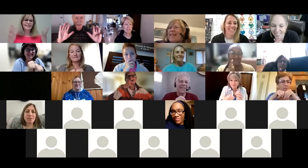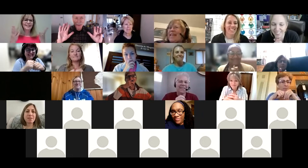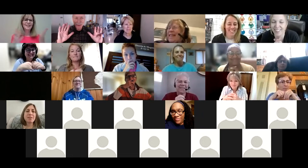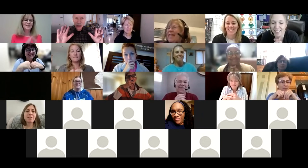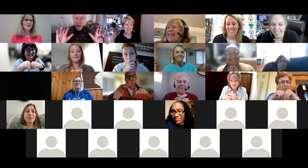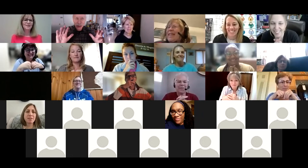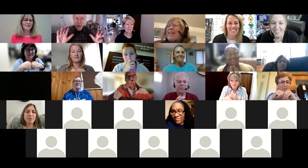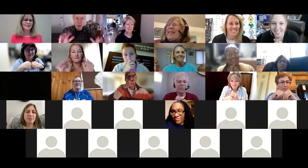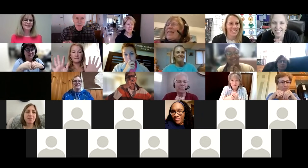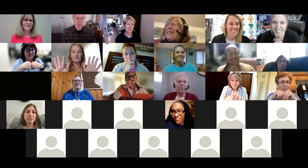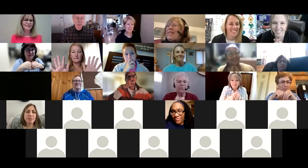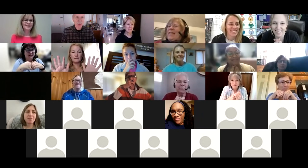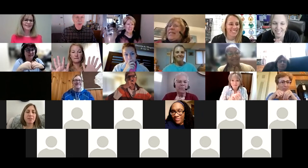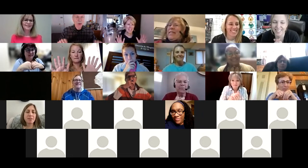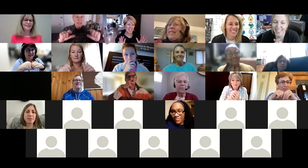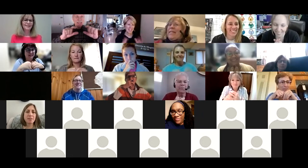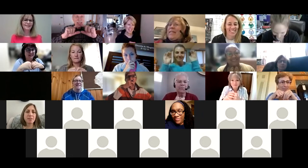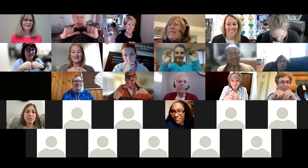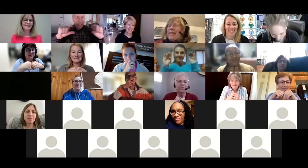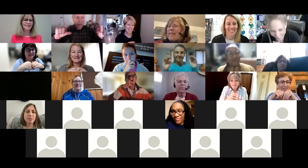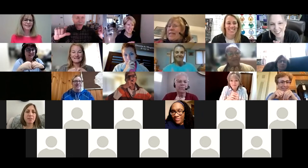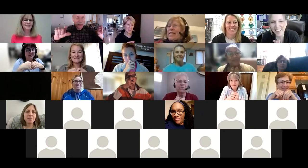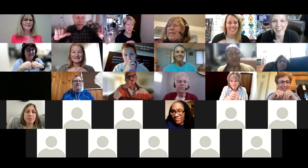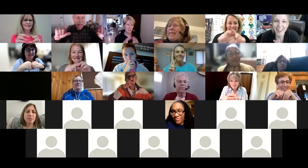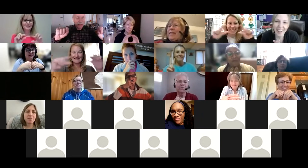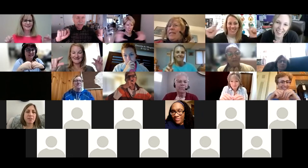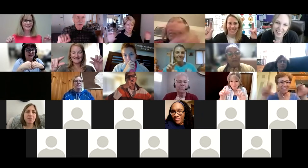go slow, Dorothy. What is the second orange sentence about?